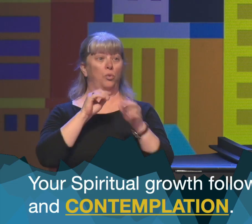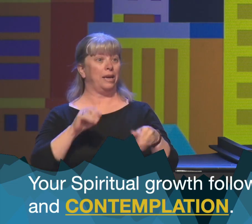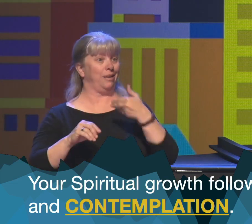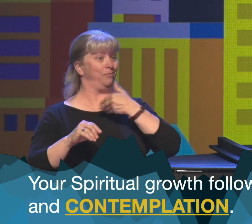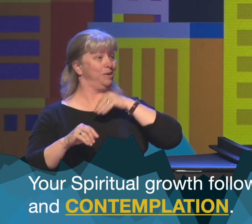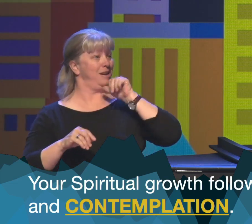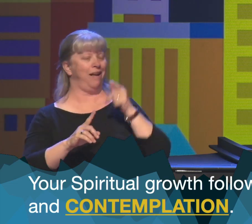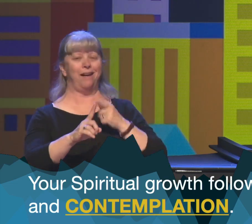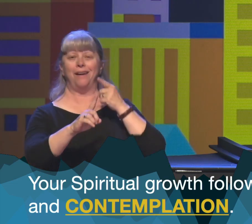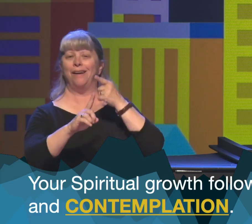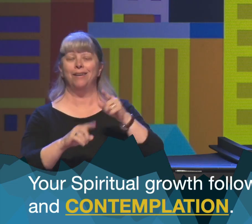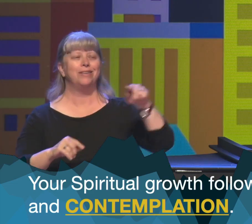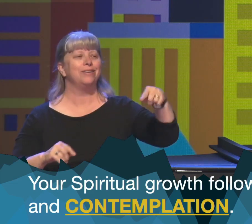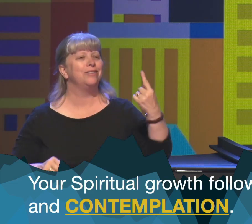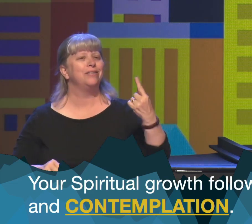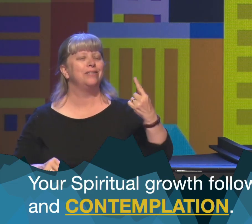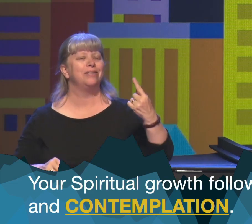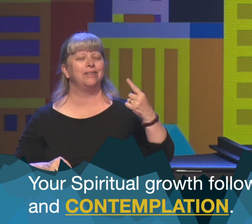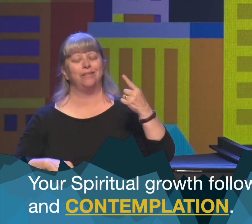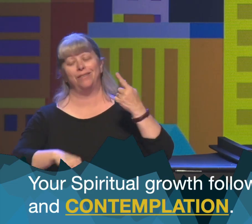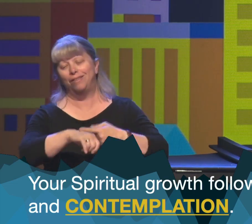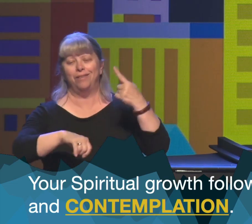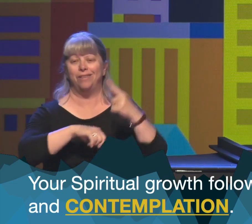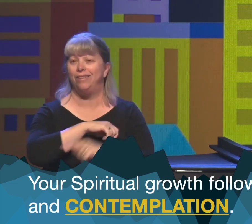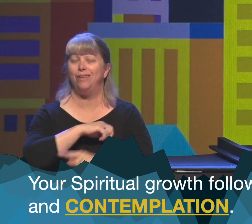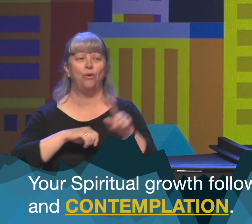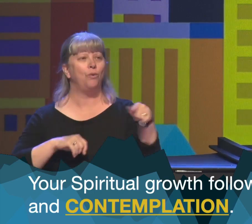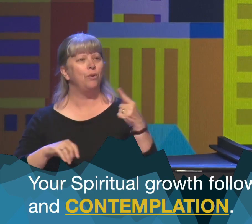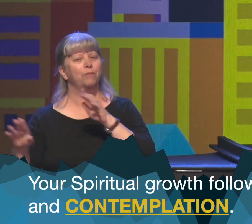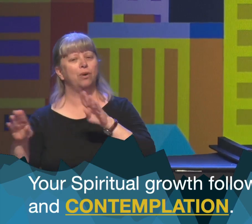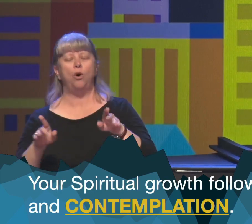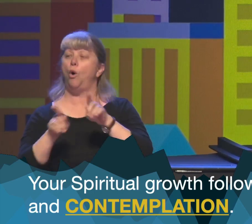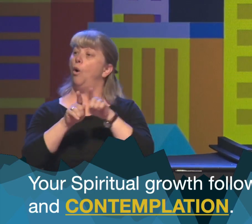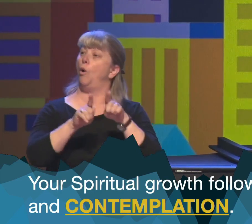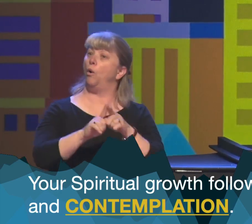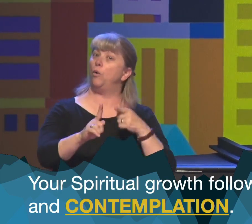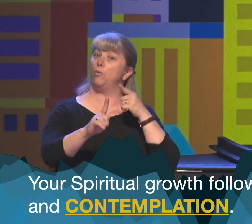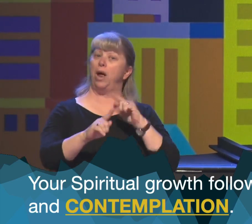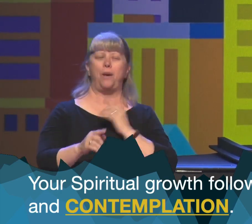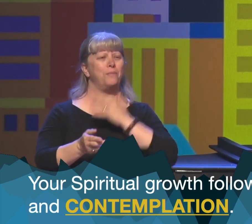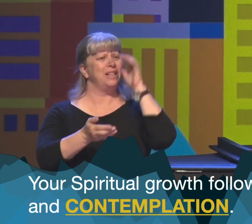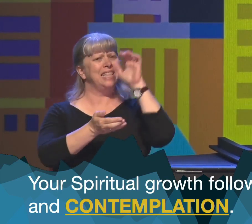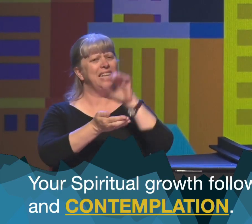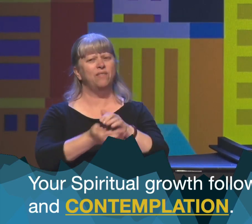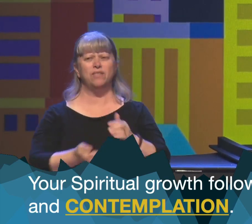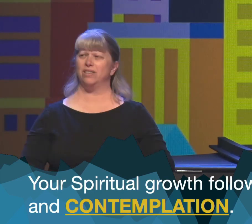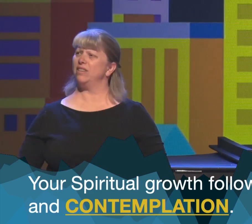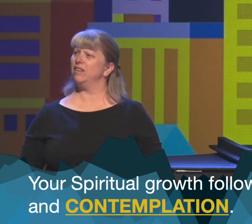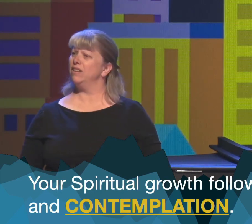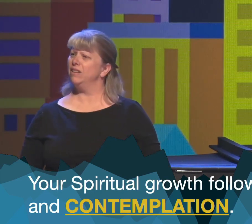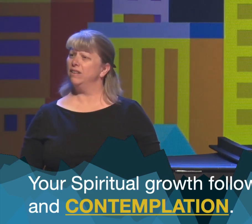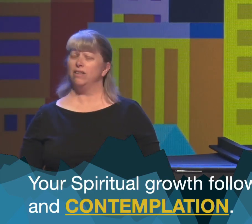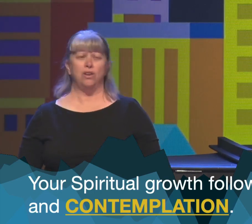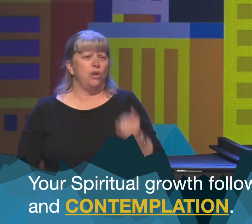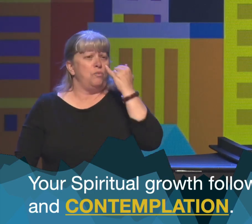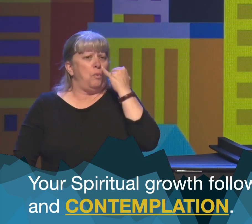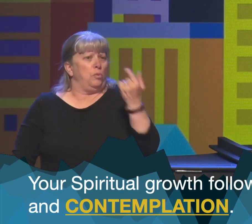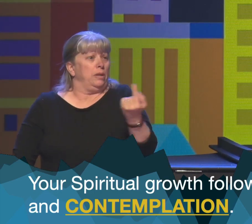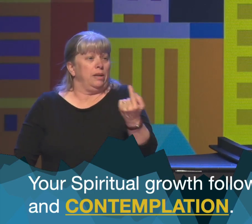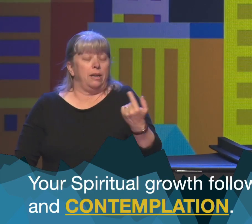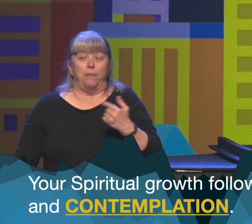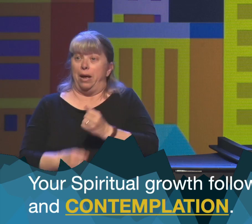not about just our behavior, but what if it's also about our beliefs? What if it's about things that